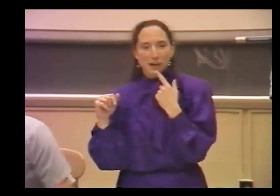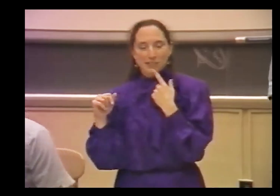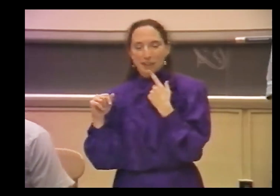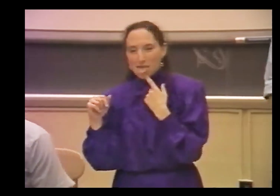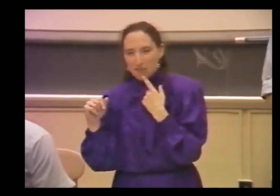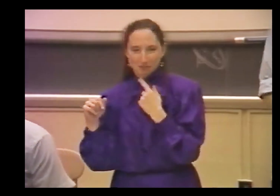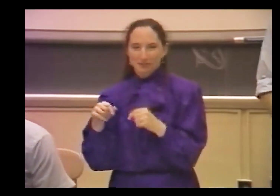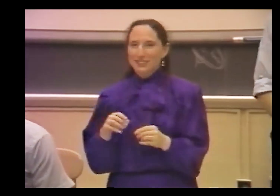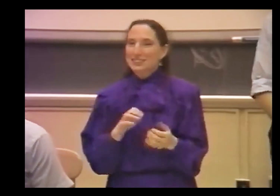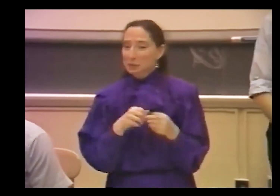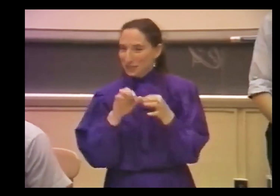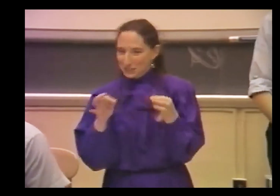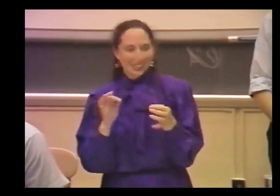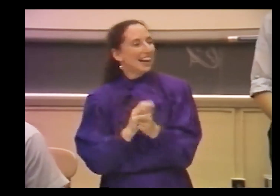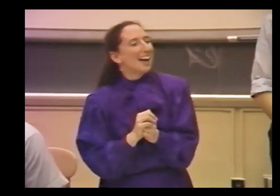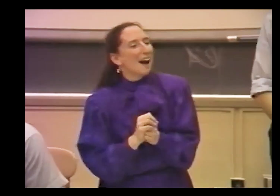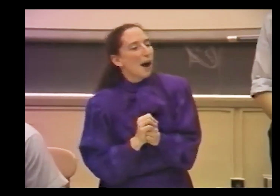thrust sequentially